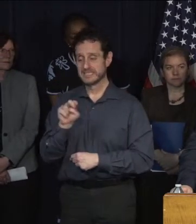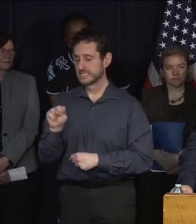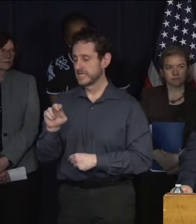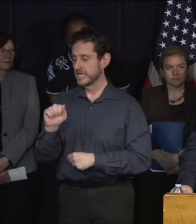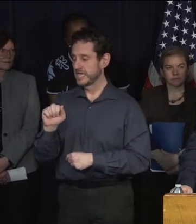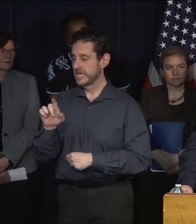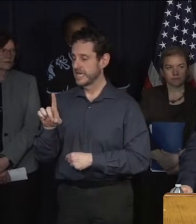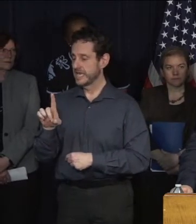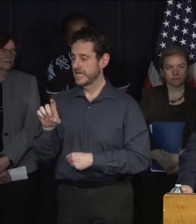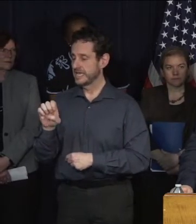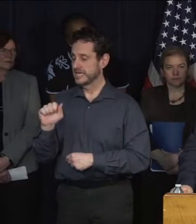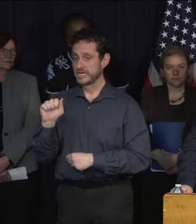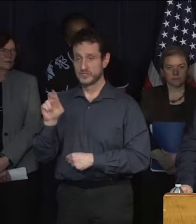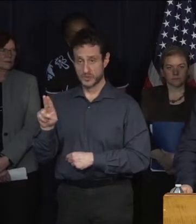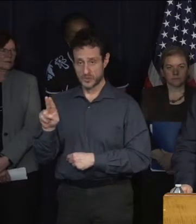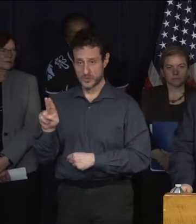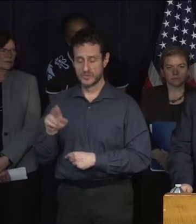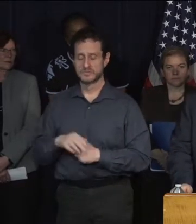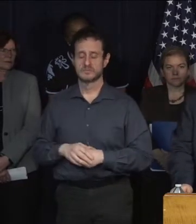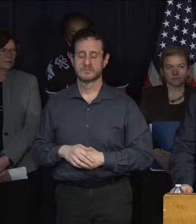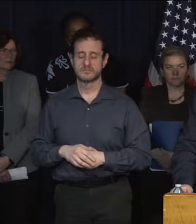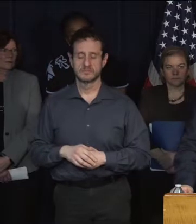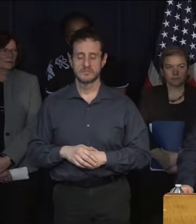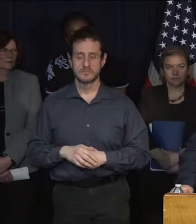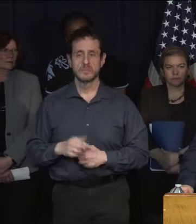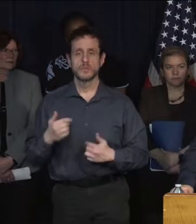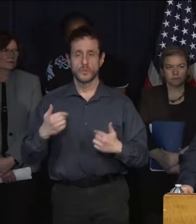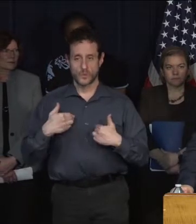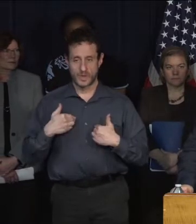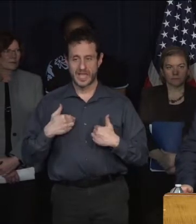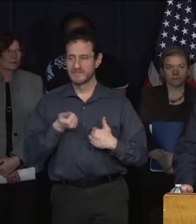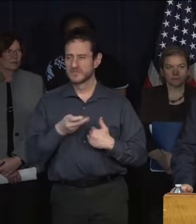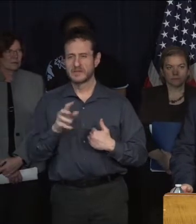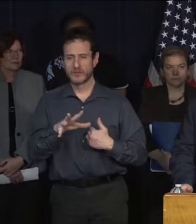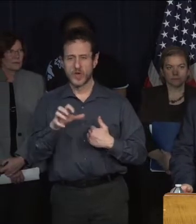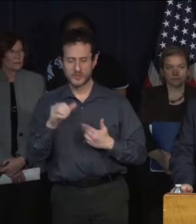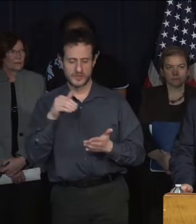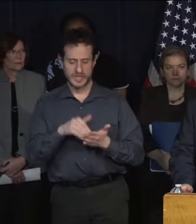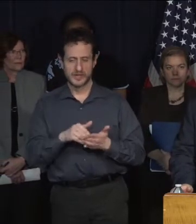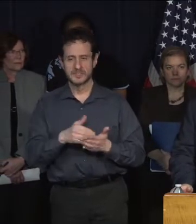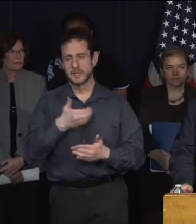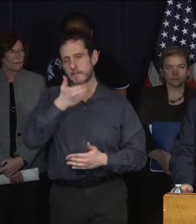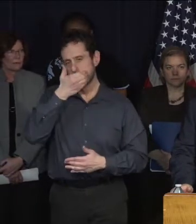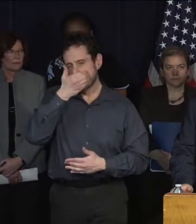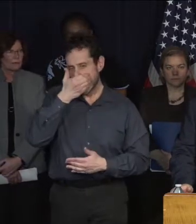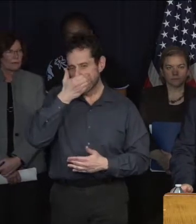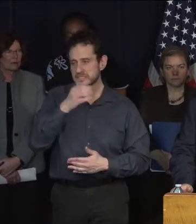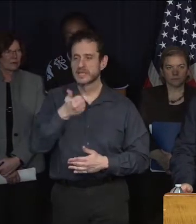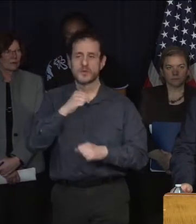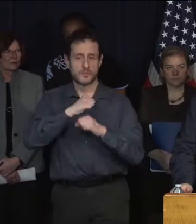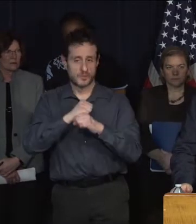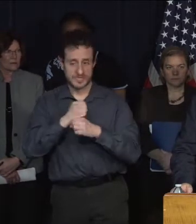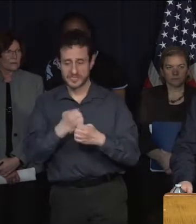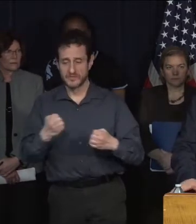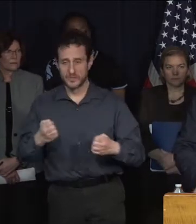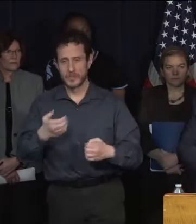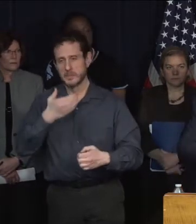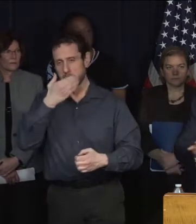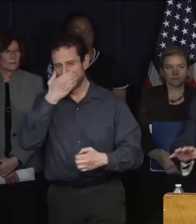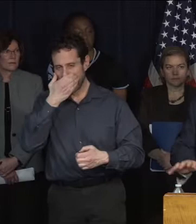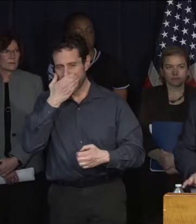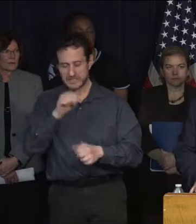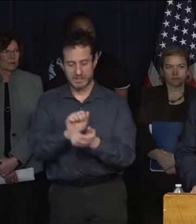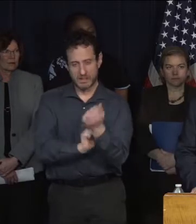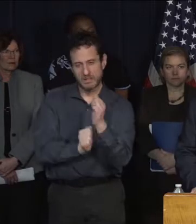distribute the hundreds of thousands of masks and other PPE, as they call it, personal protective equipment, to